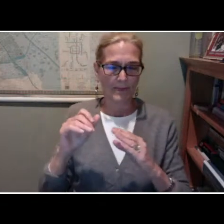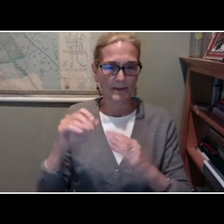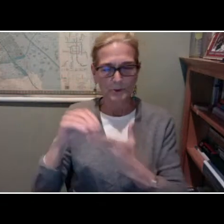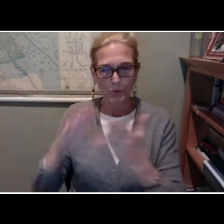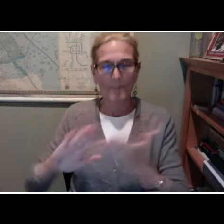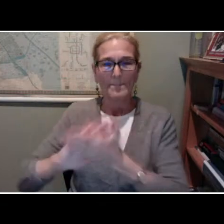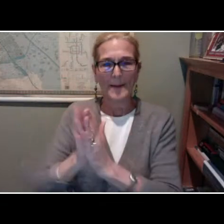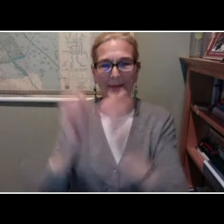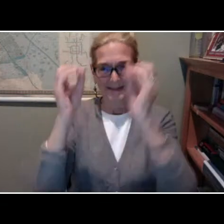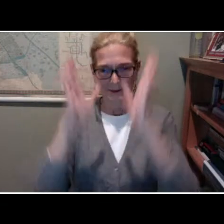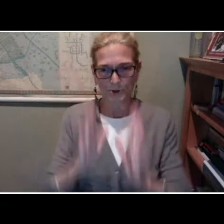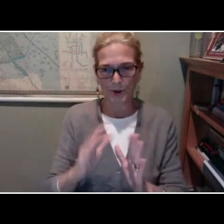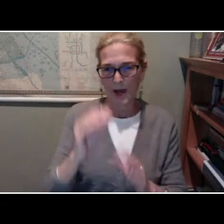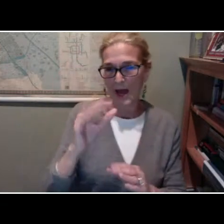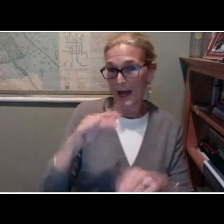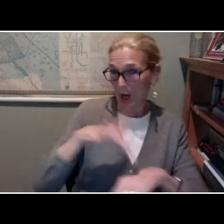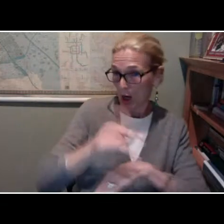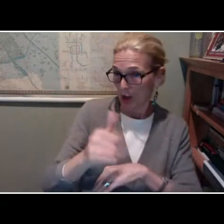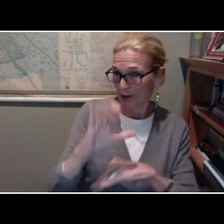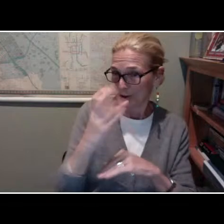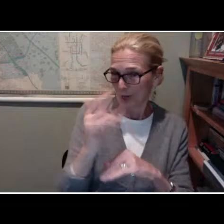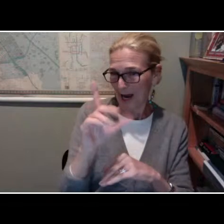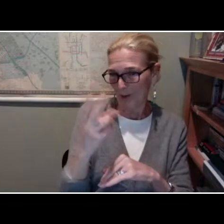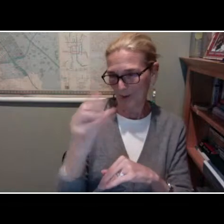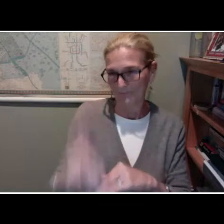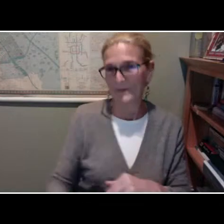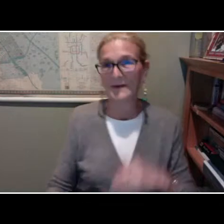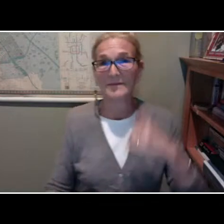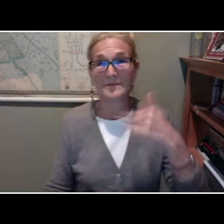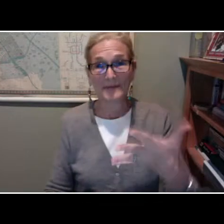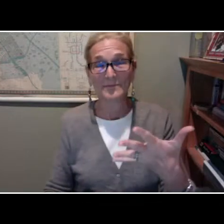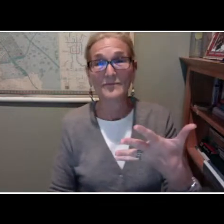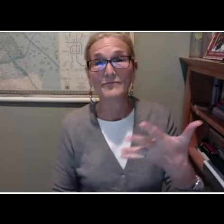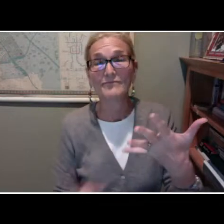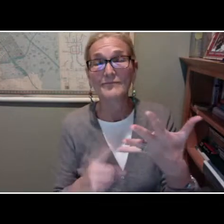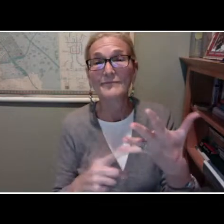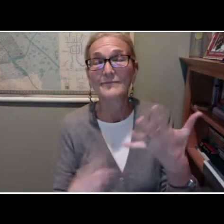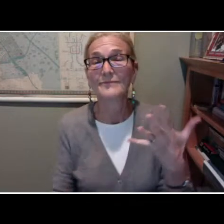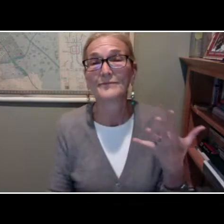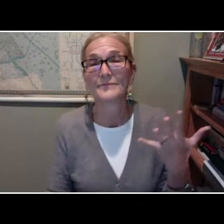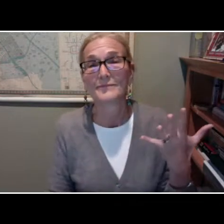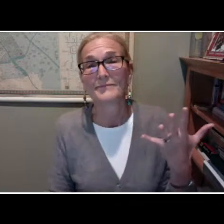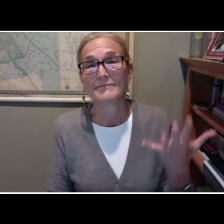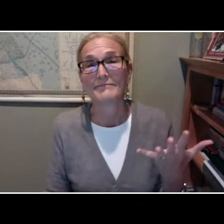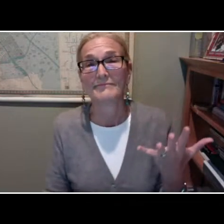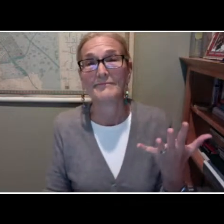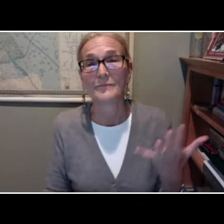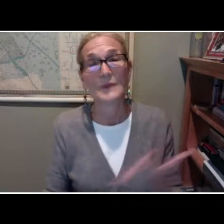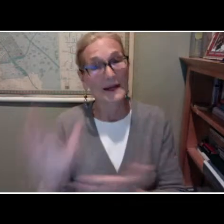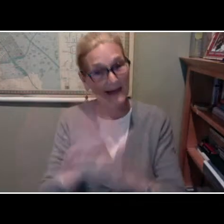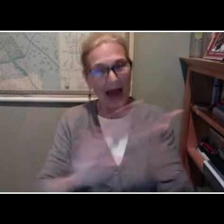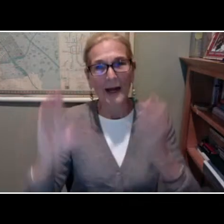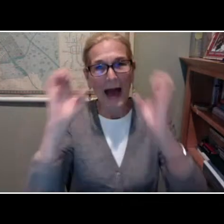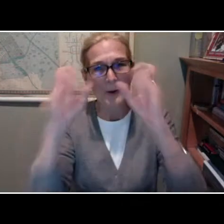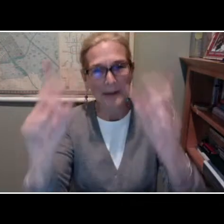So those are the people who are in universities training students who then become teachers and early childhood